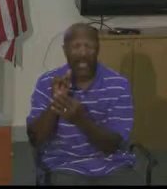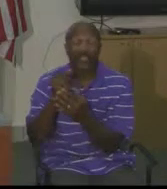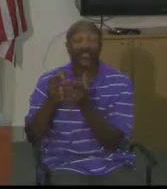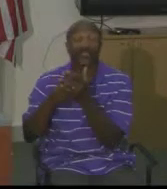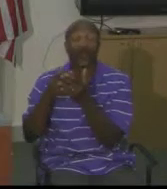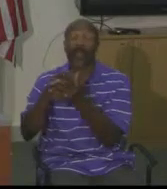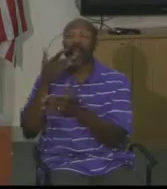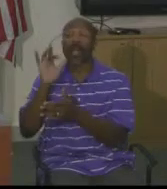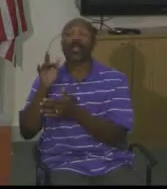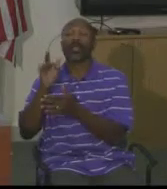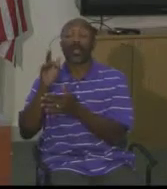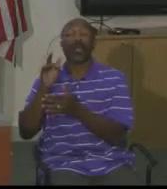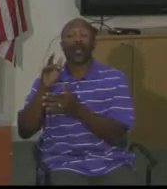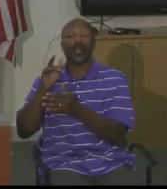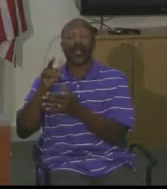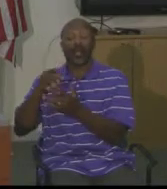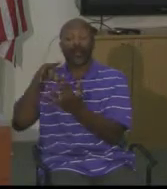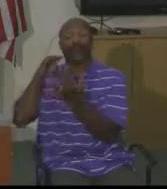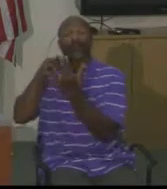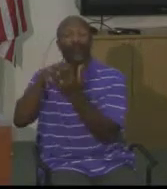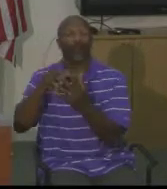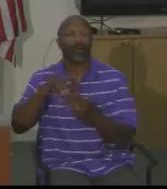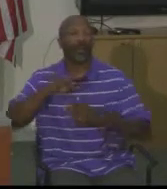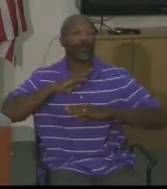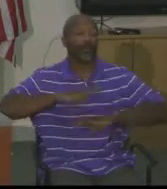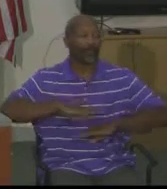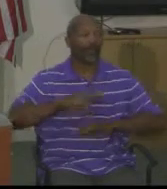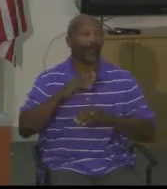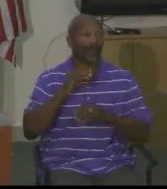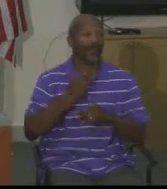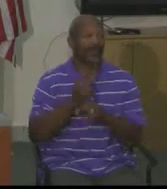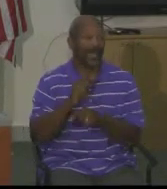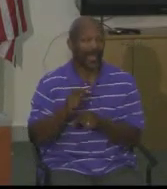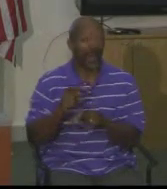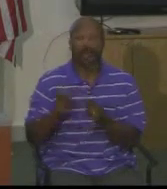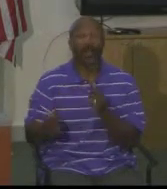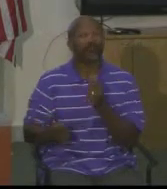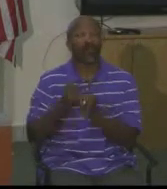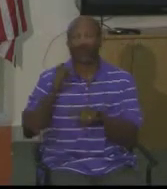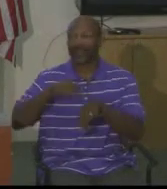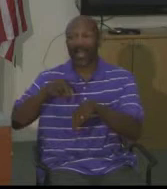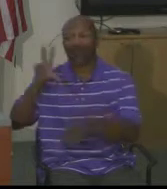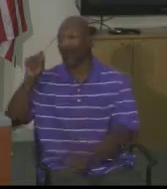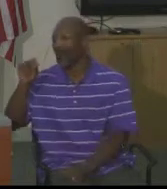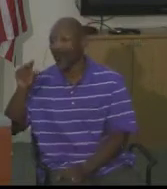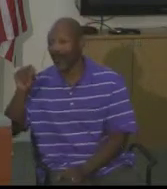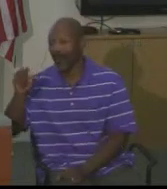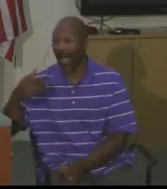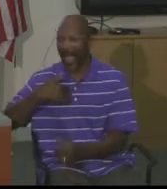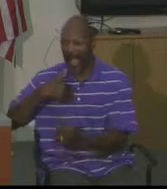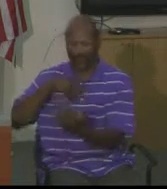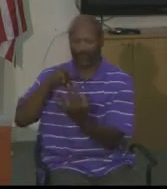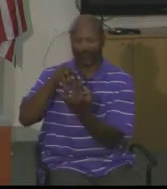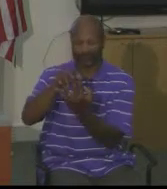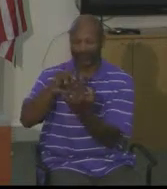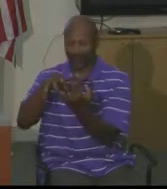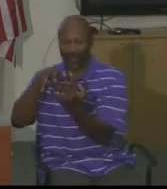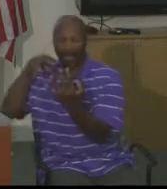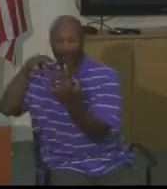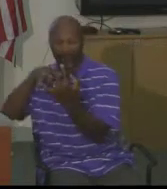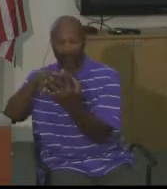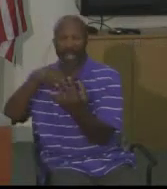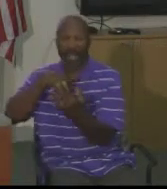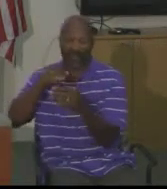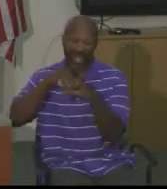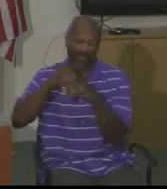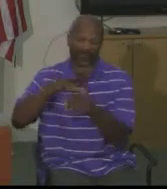sometimes you might say, well, I really didn't need these two USB ports. I've got these over here, so as long as I can have access to